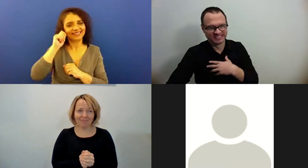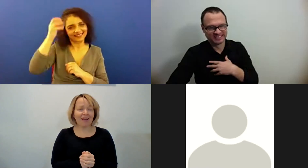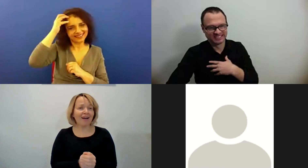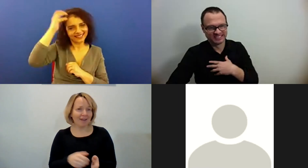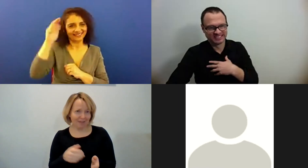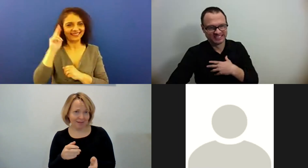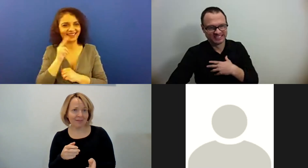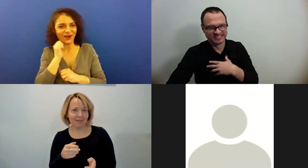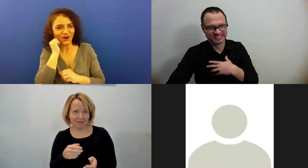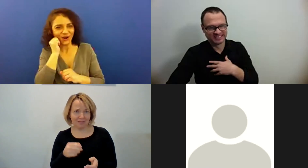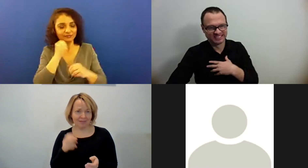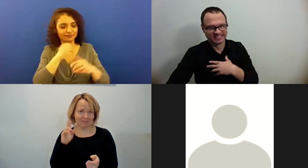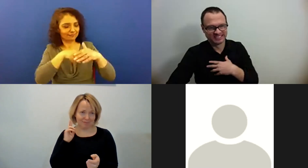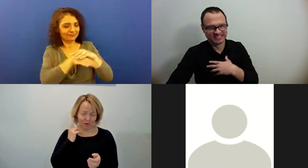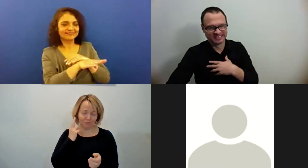Life is no good.